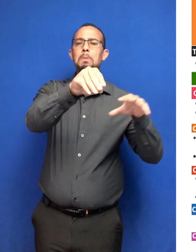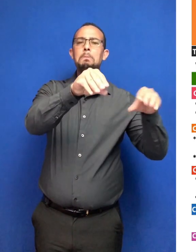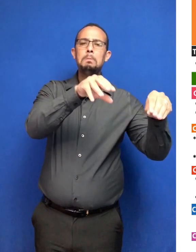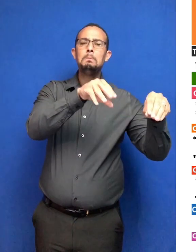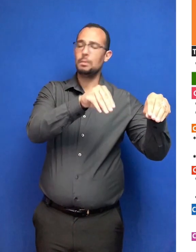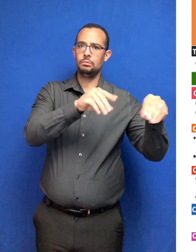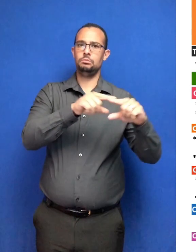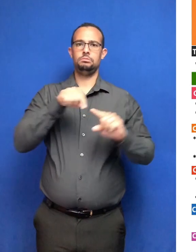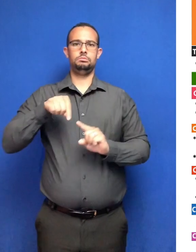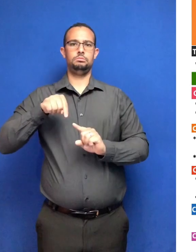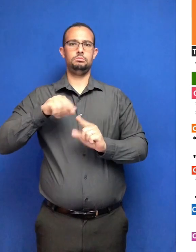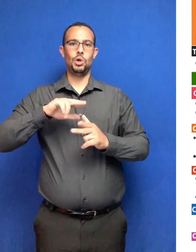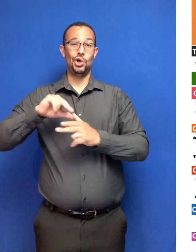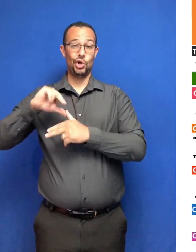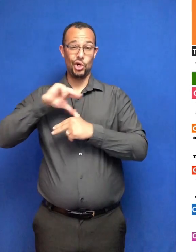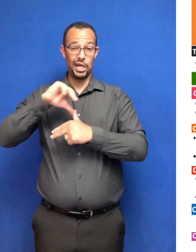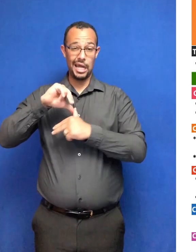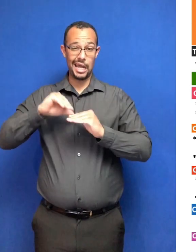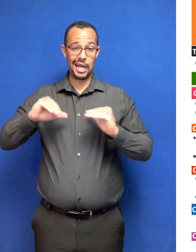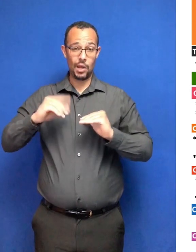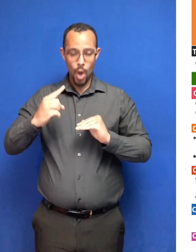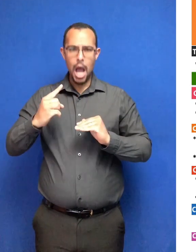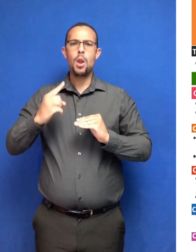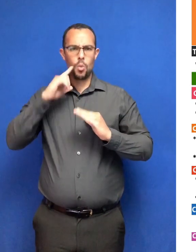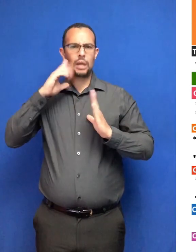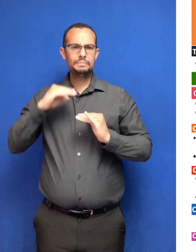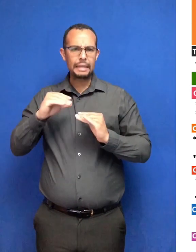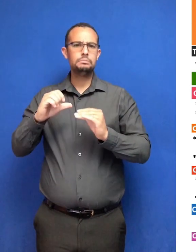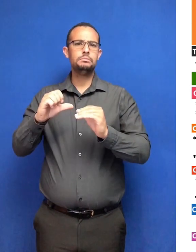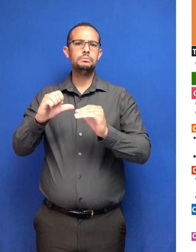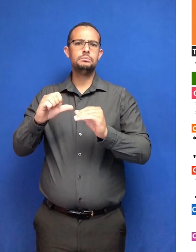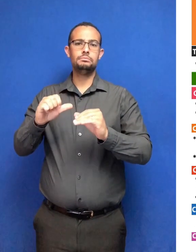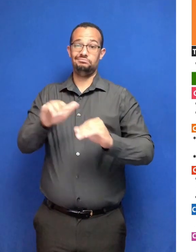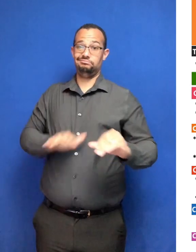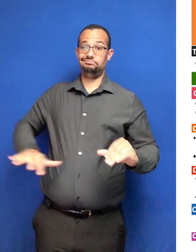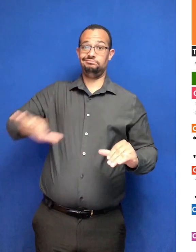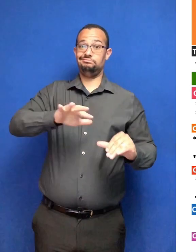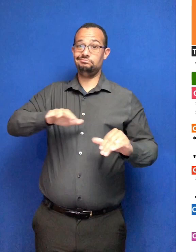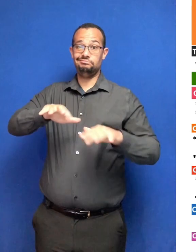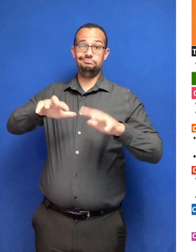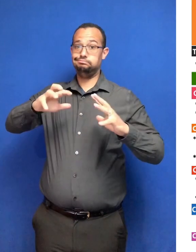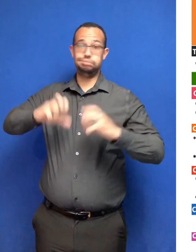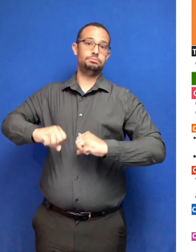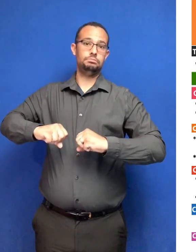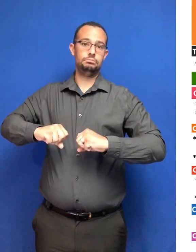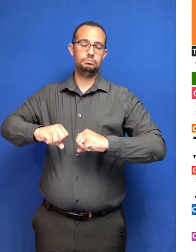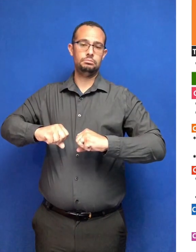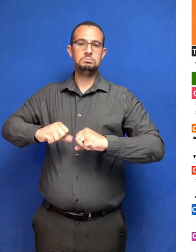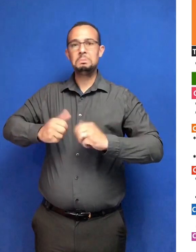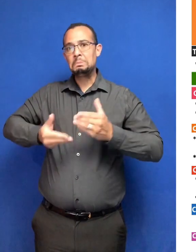storm. So we would expect entire areas to have power outage, and potentially for a couple days.